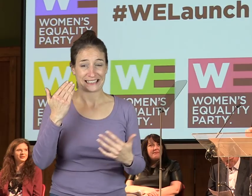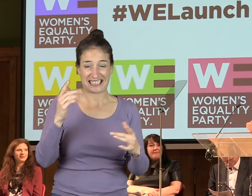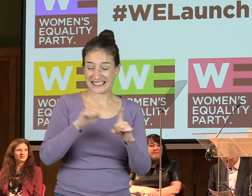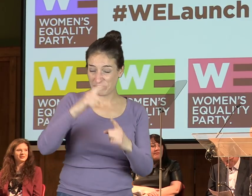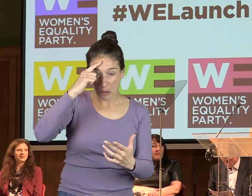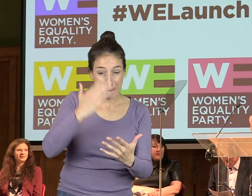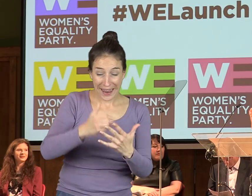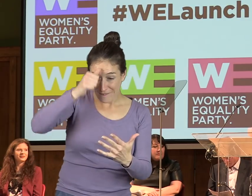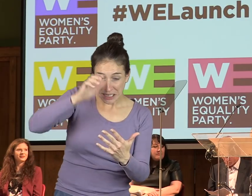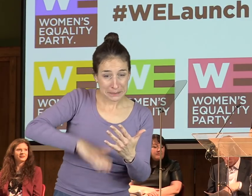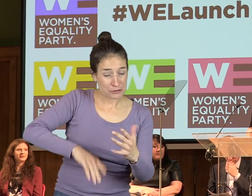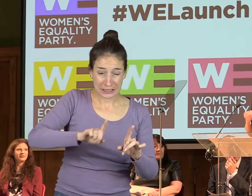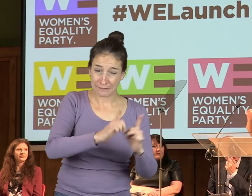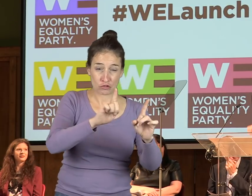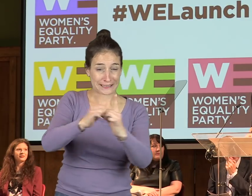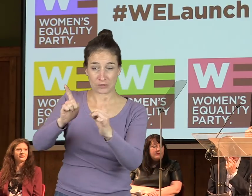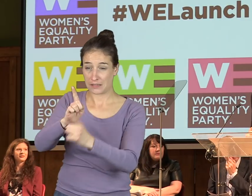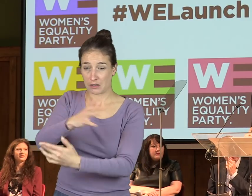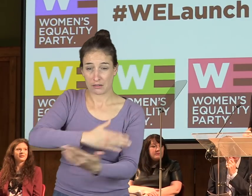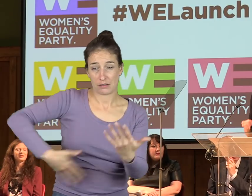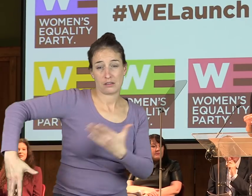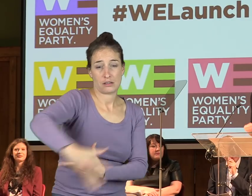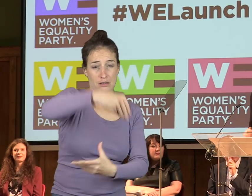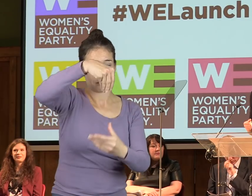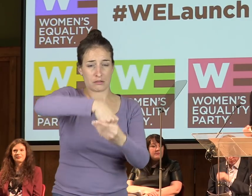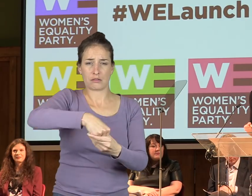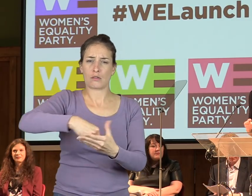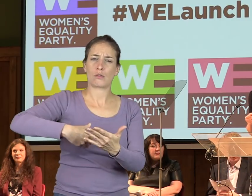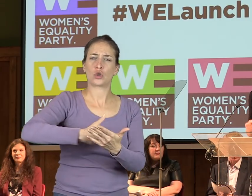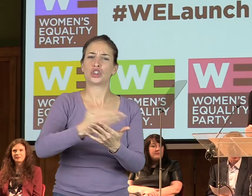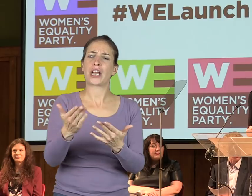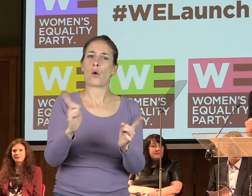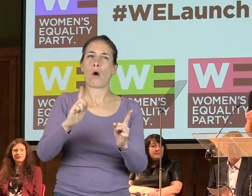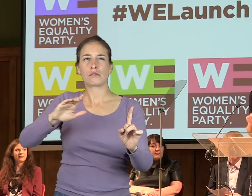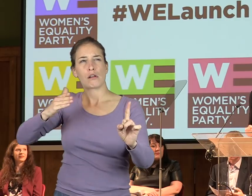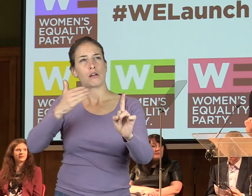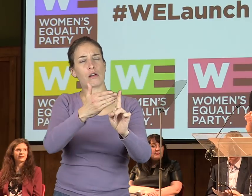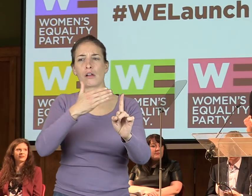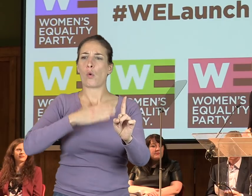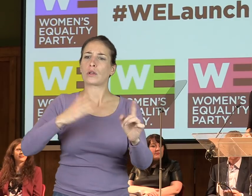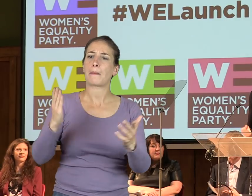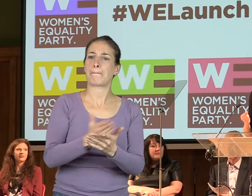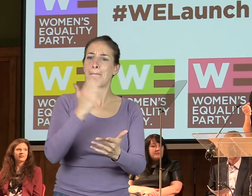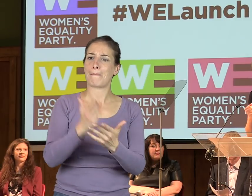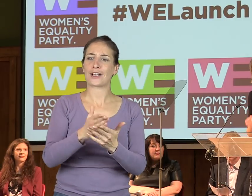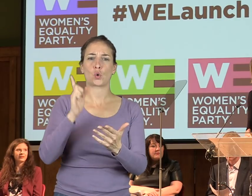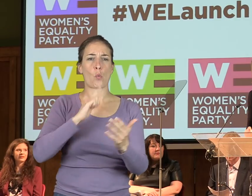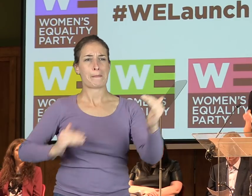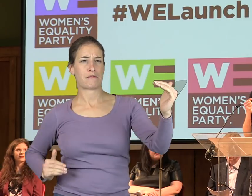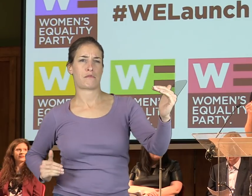and experiences who share the determination to see women enjoy the same rights